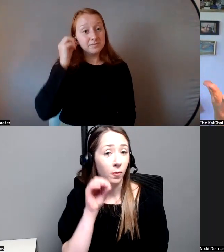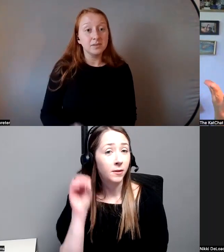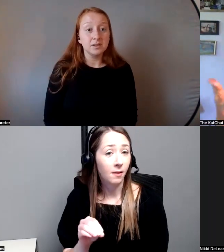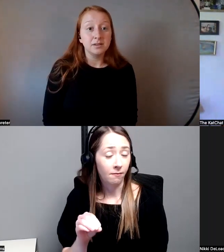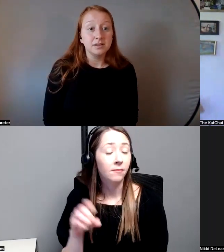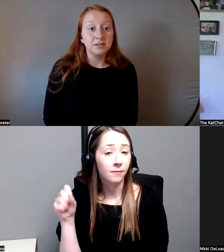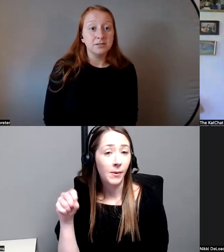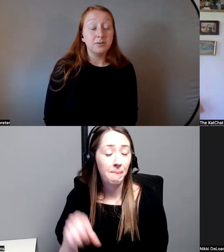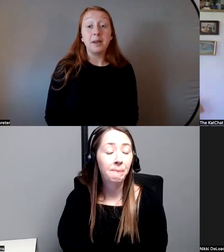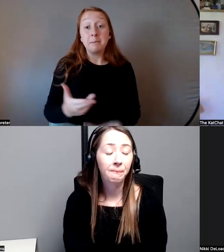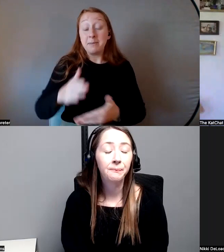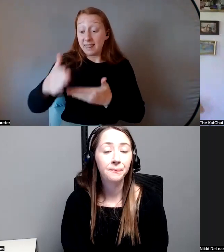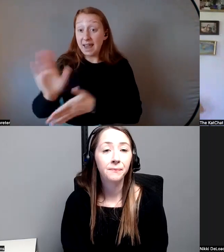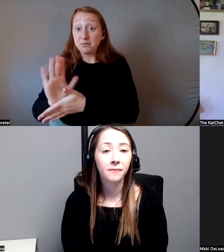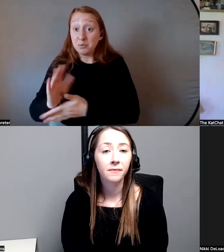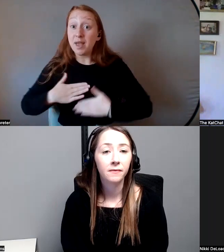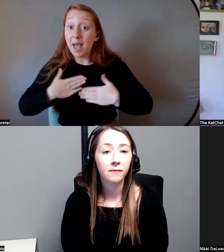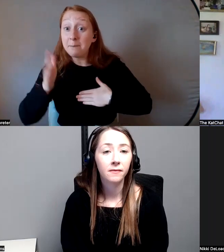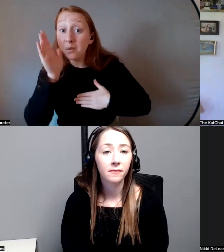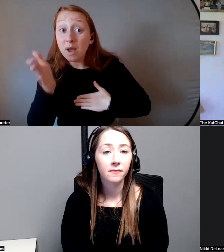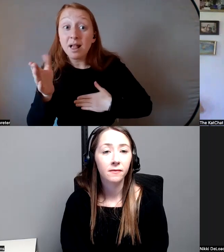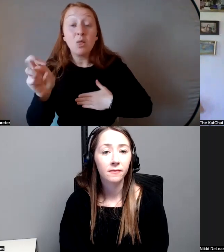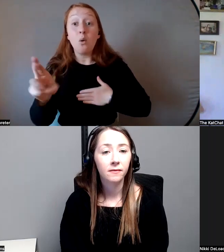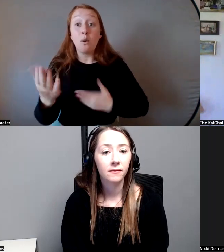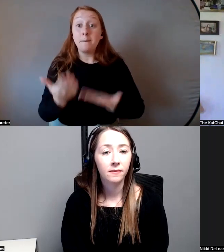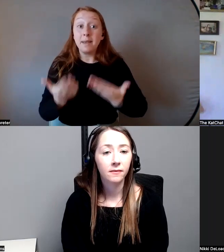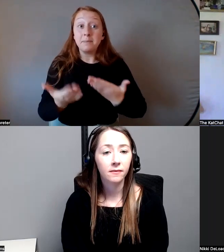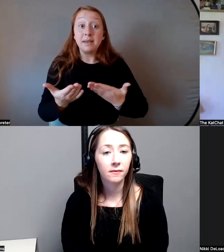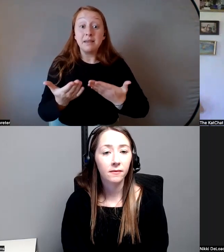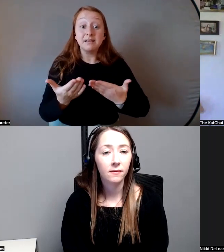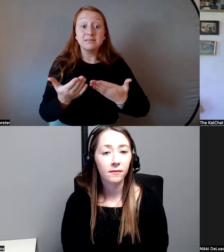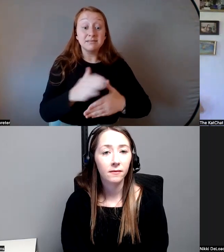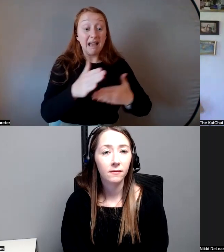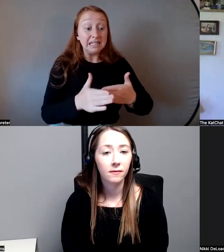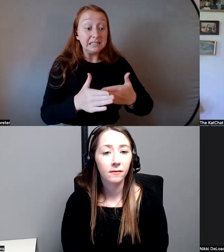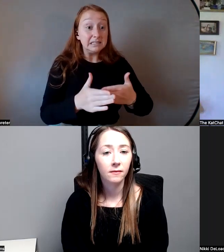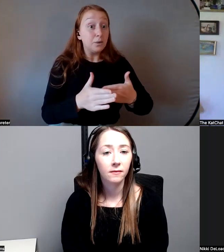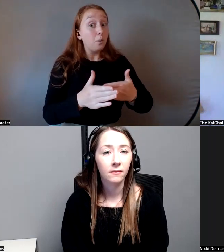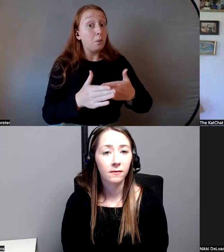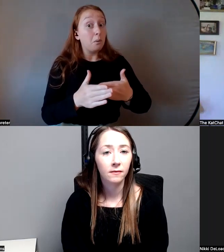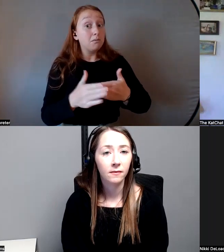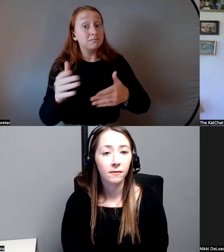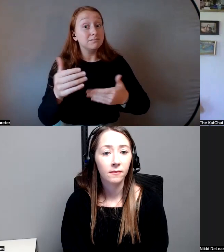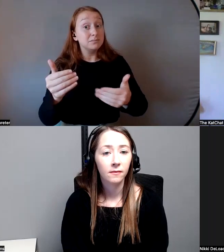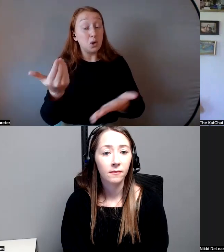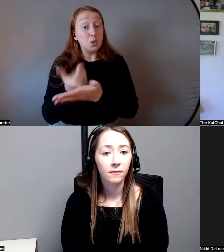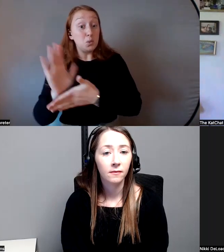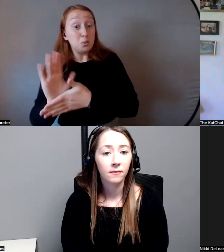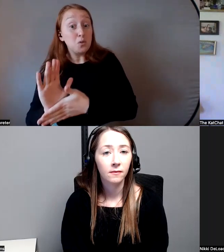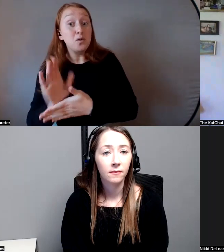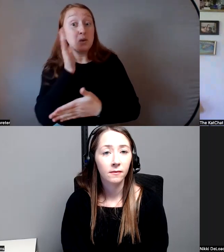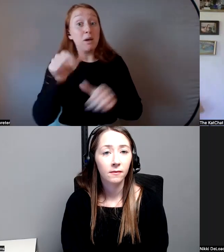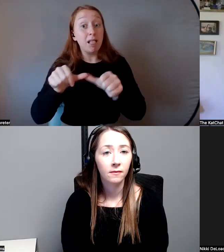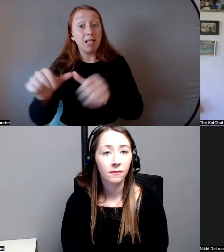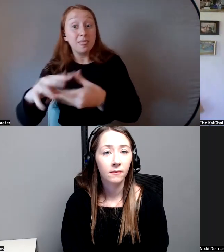be happy or carry on to another part of a movie, like another movie different, like